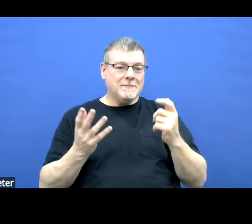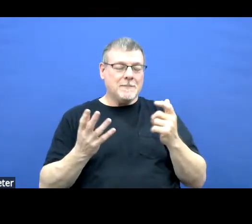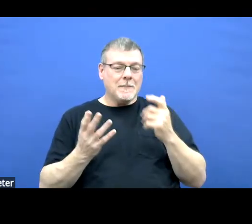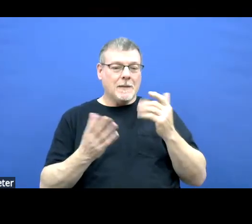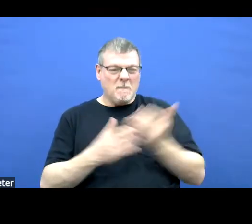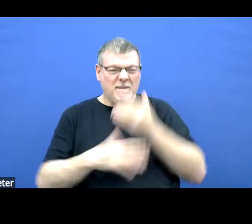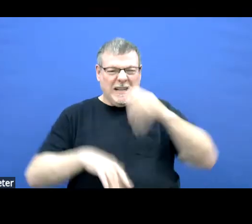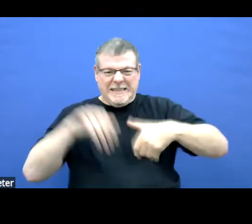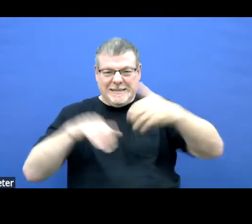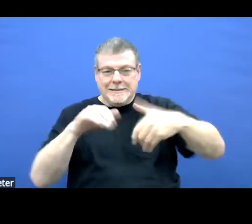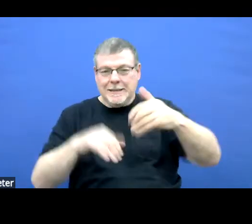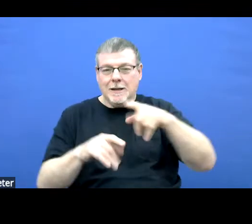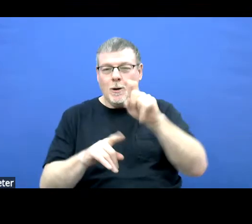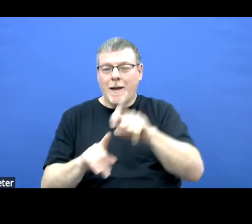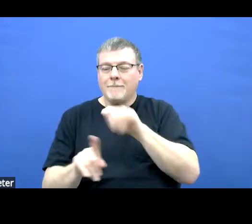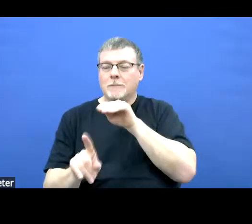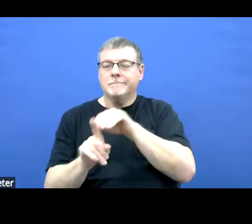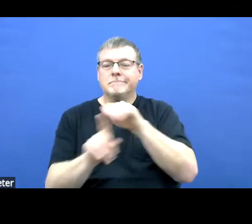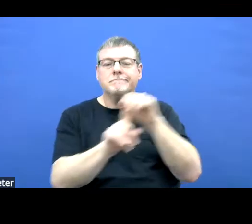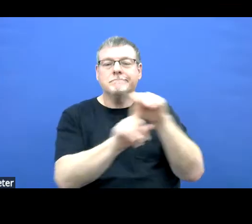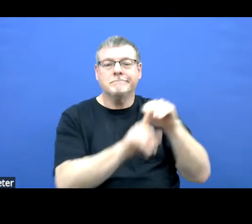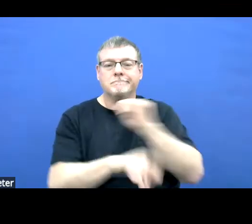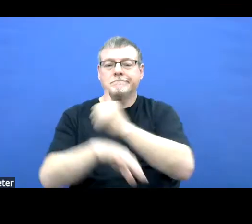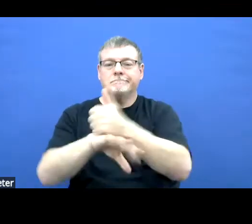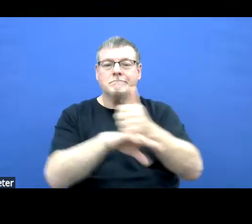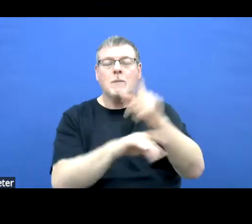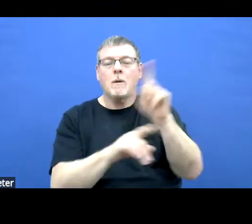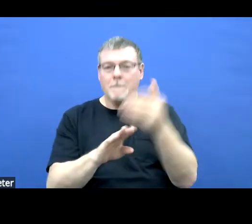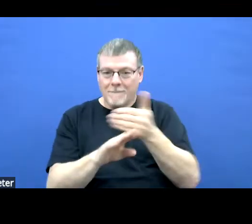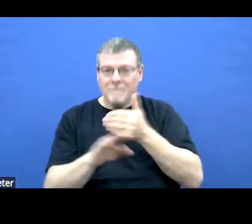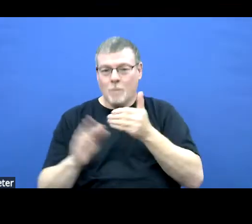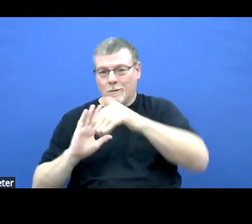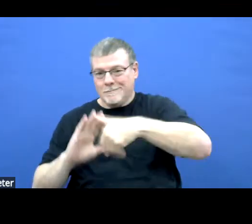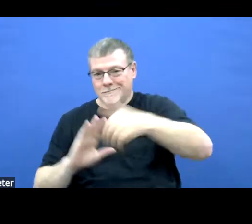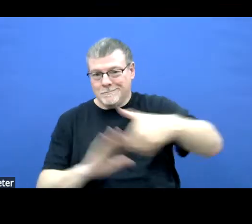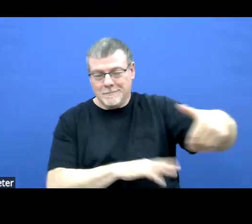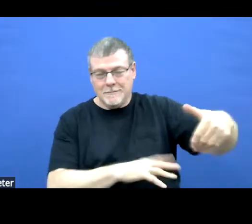And people have to go out and flag where their stuff is. But